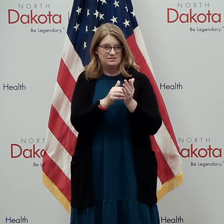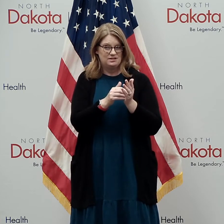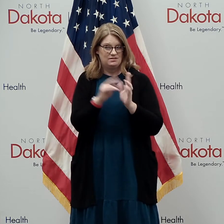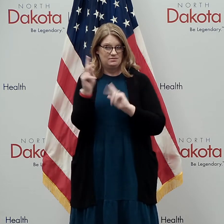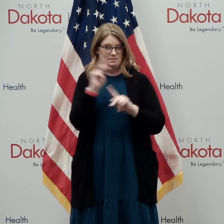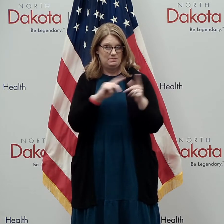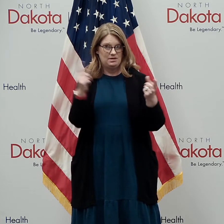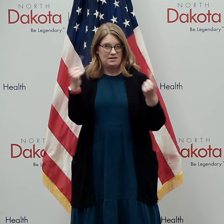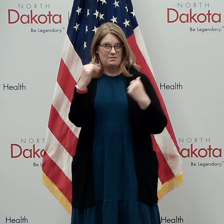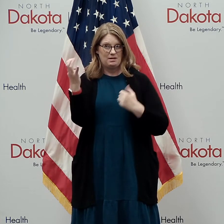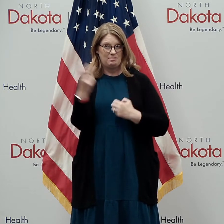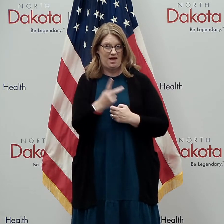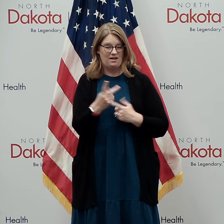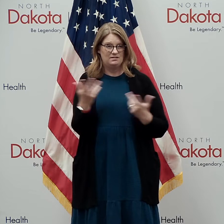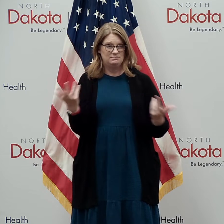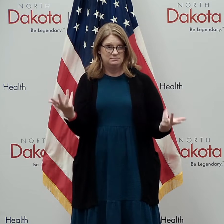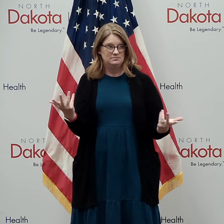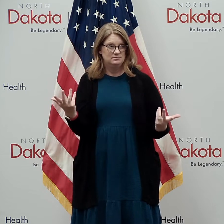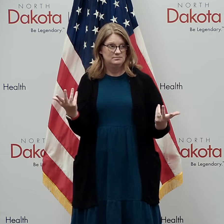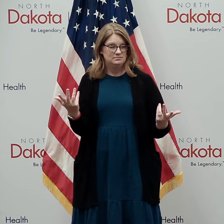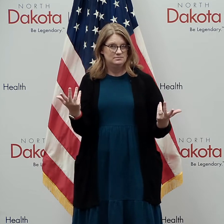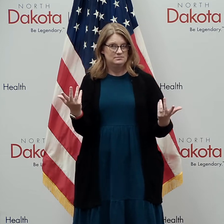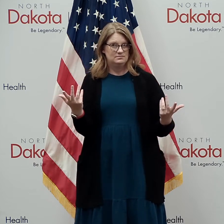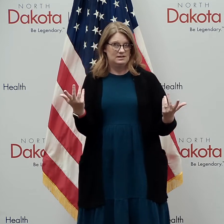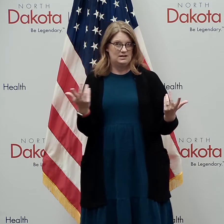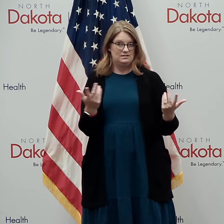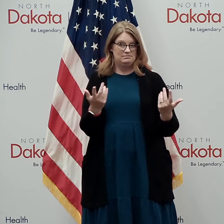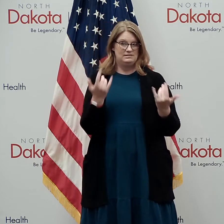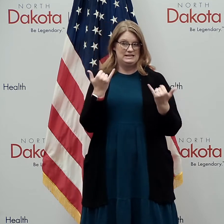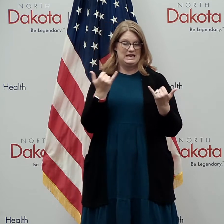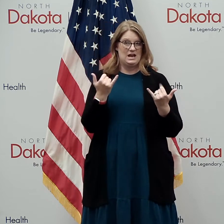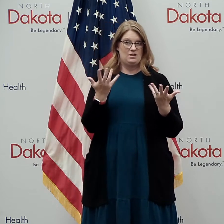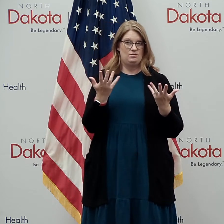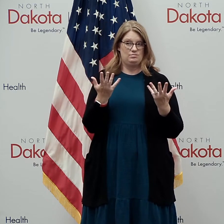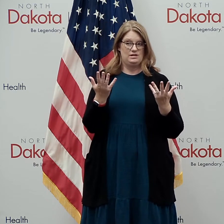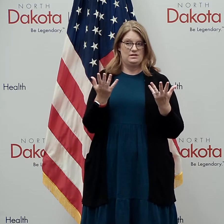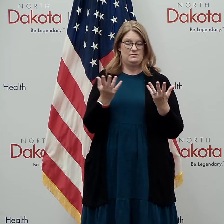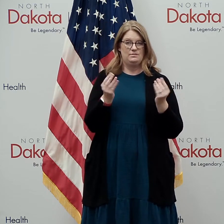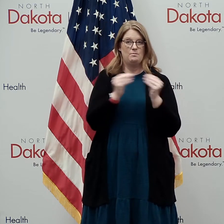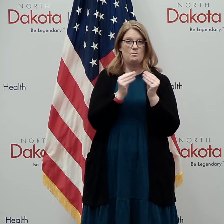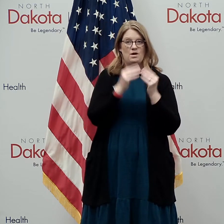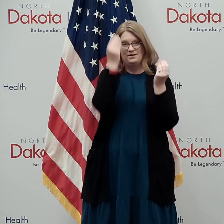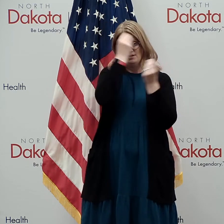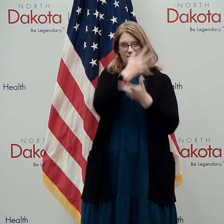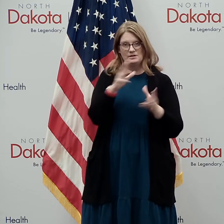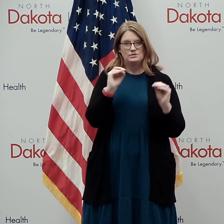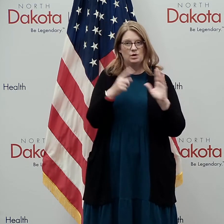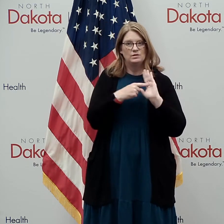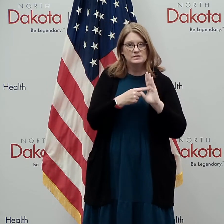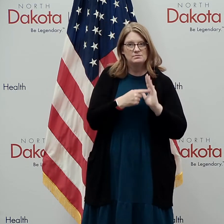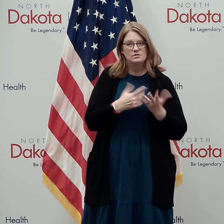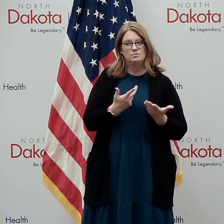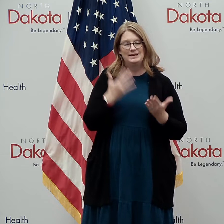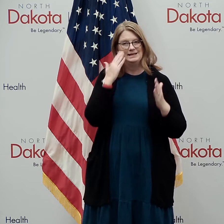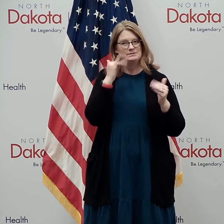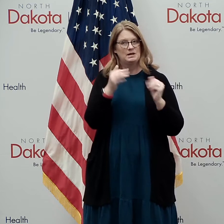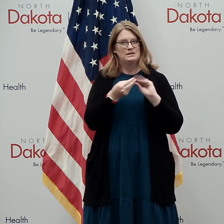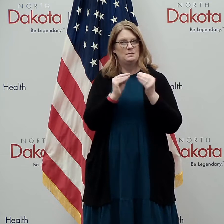students in a disease that now today we've got the data that's even more asymptomatic. I probably should have said, hey, we expect the numbers to go up